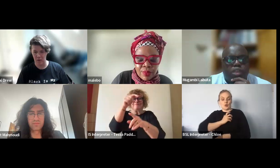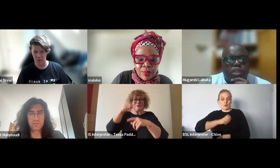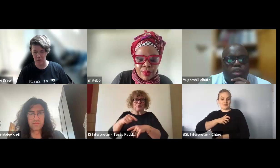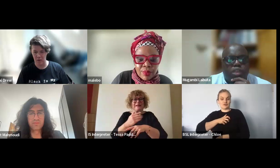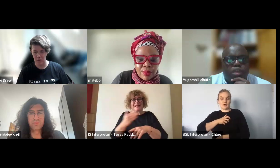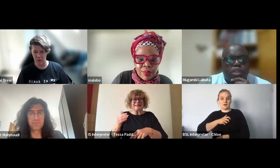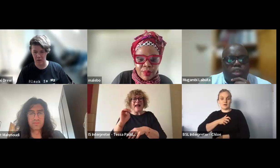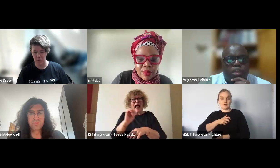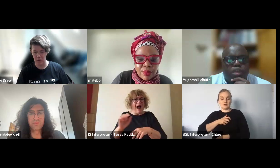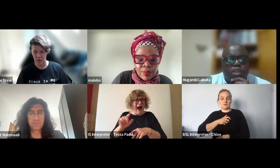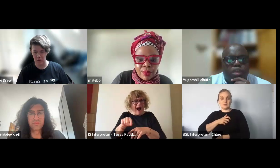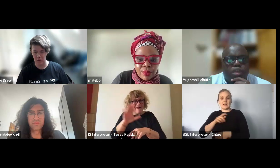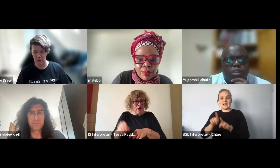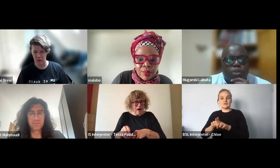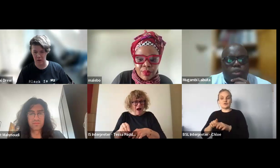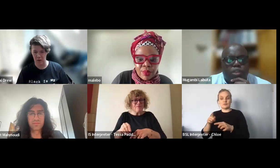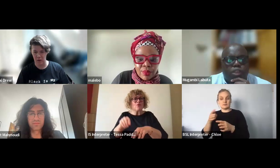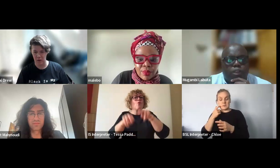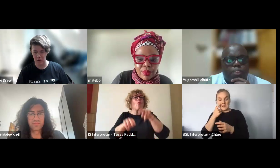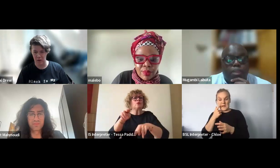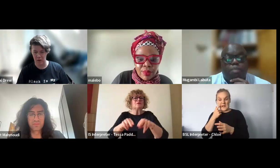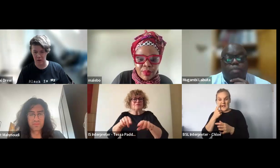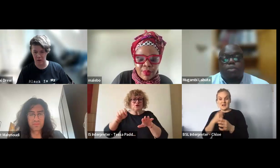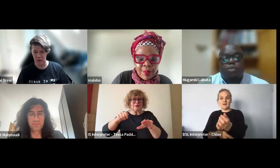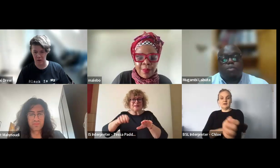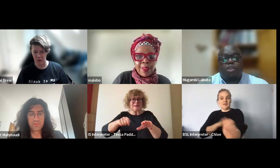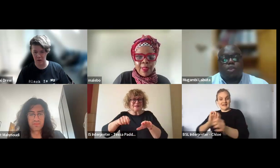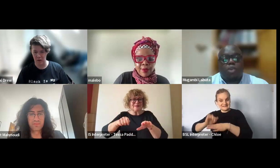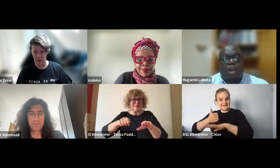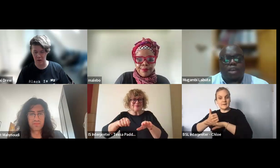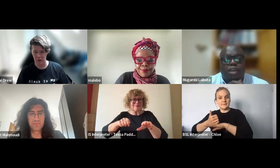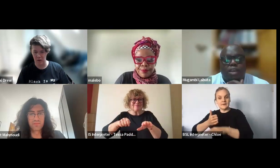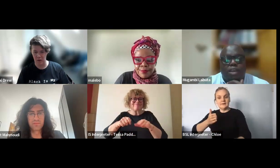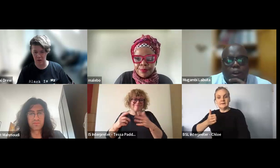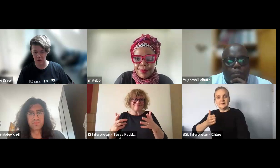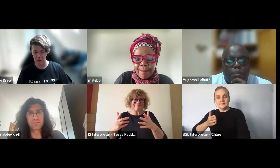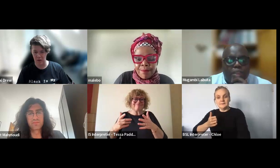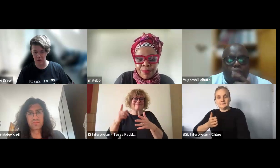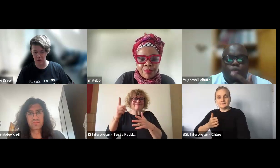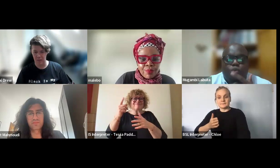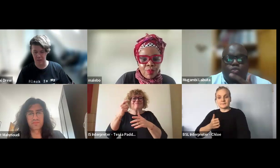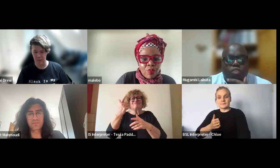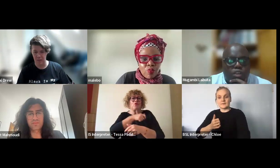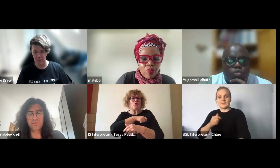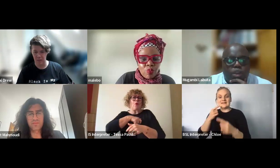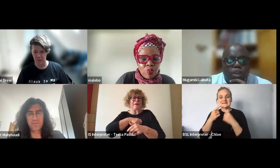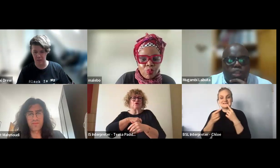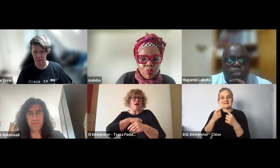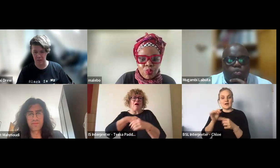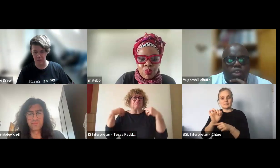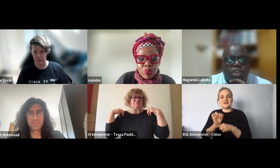in Uganda that is set up under the Data Protection, the Personal Data Protection Act. But then the question